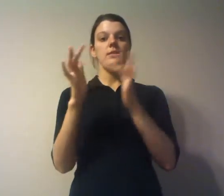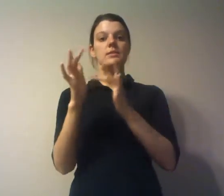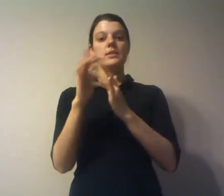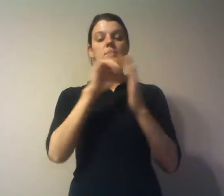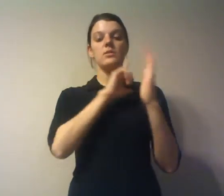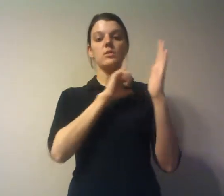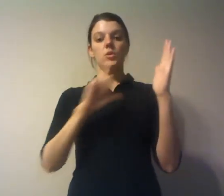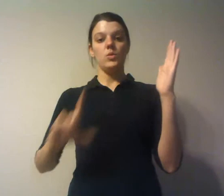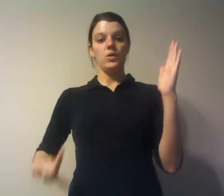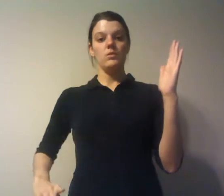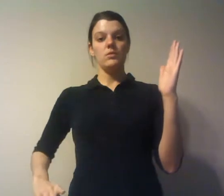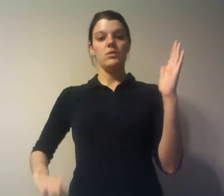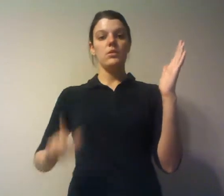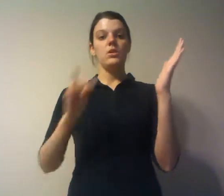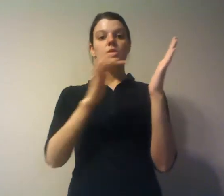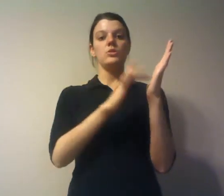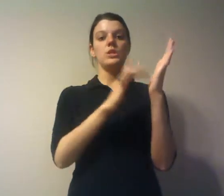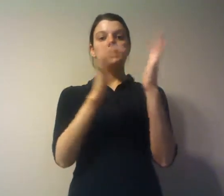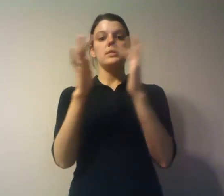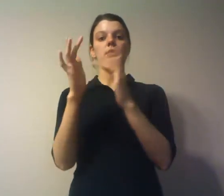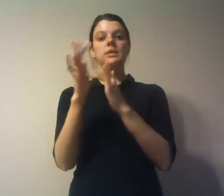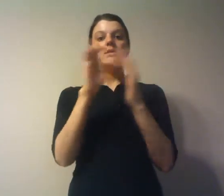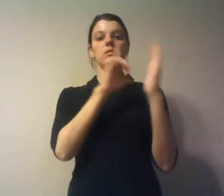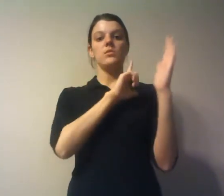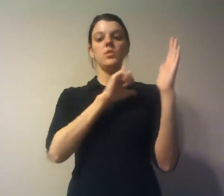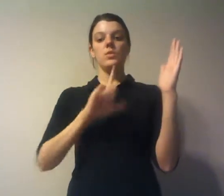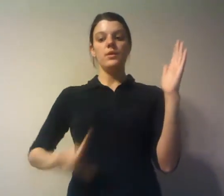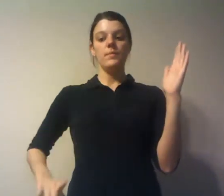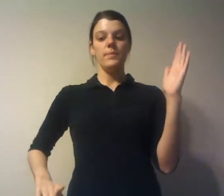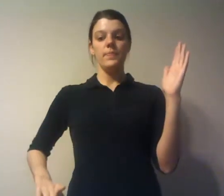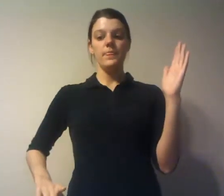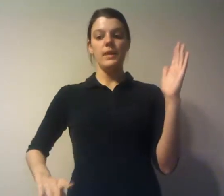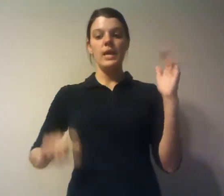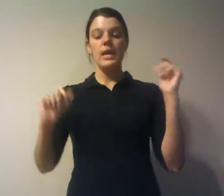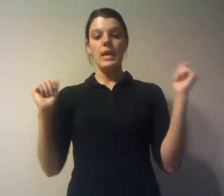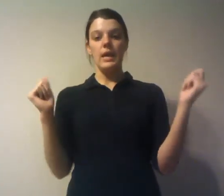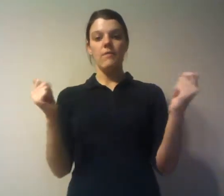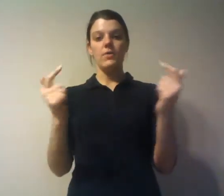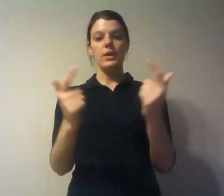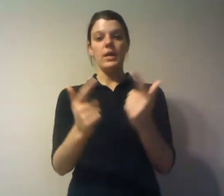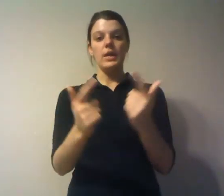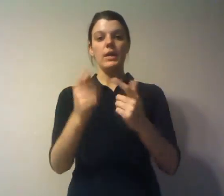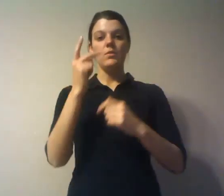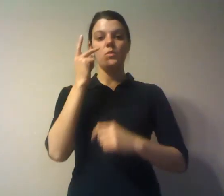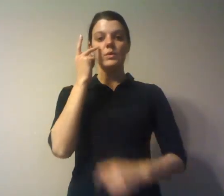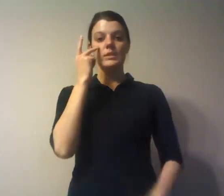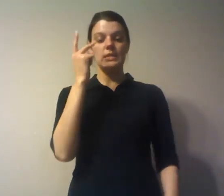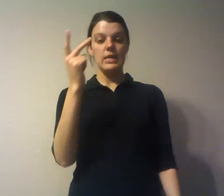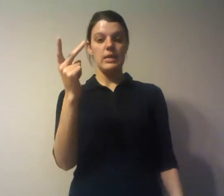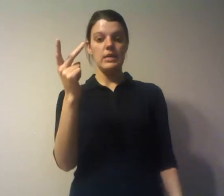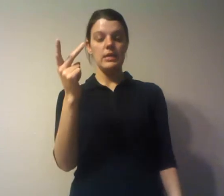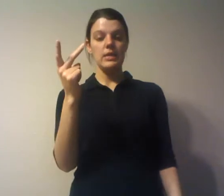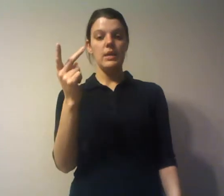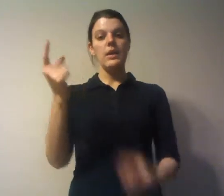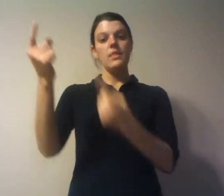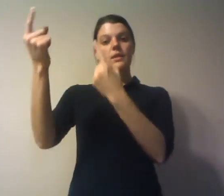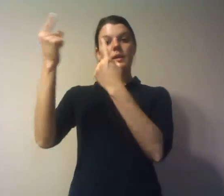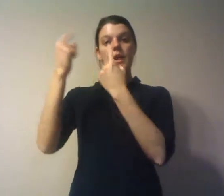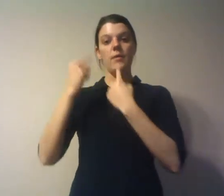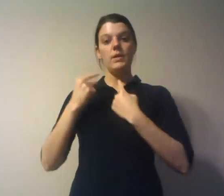Jesus is the Lord, Jesus is the Lord. Every eye will see the